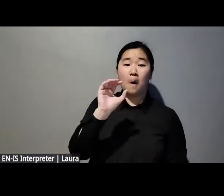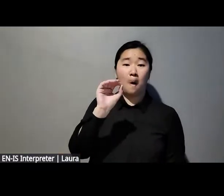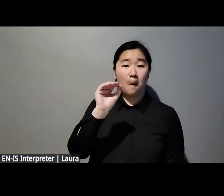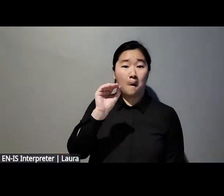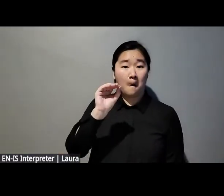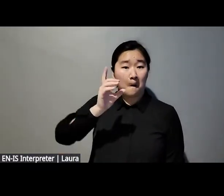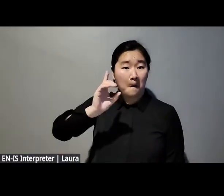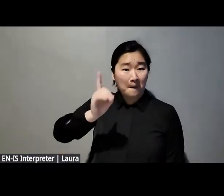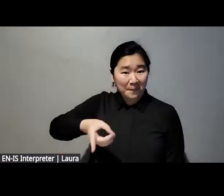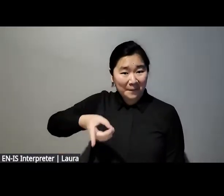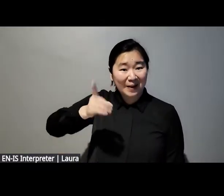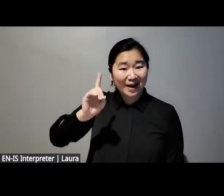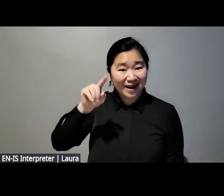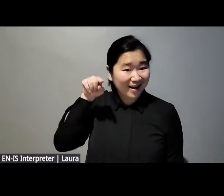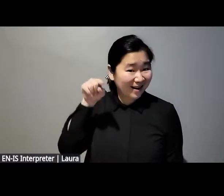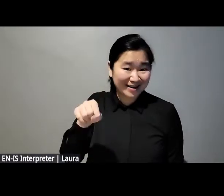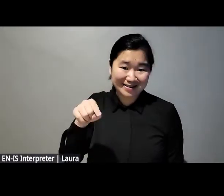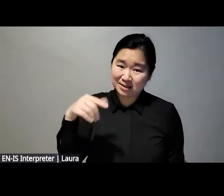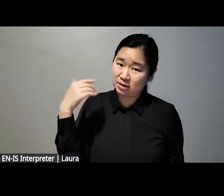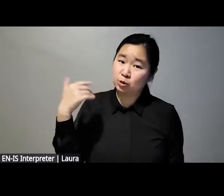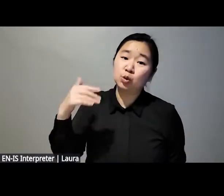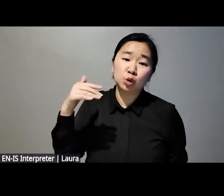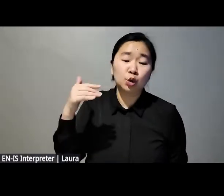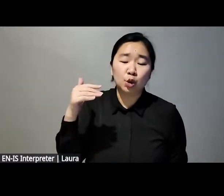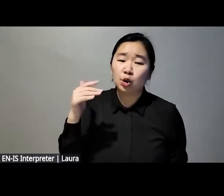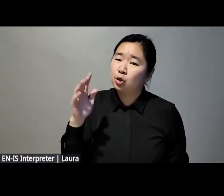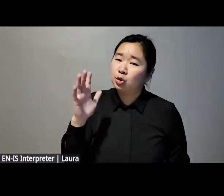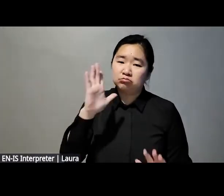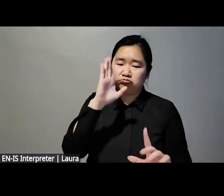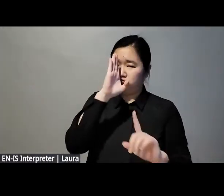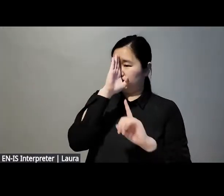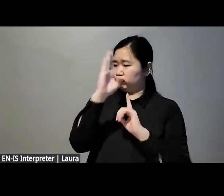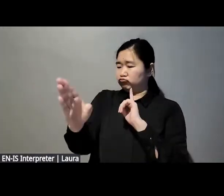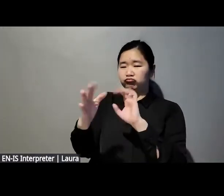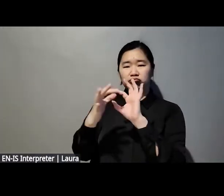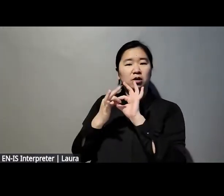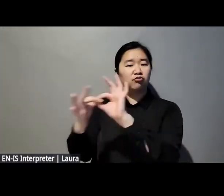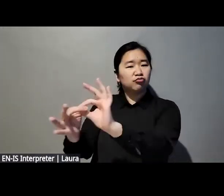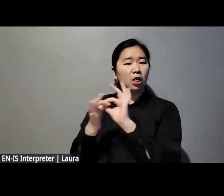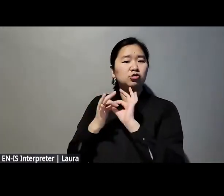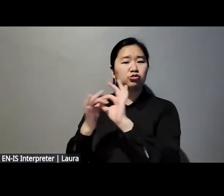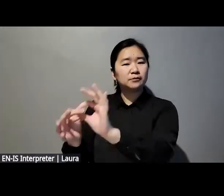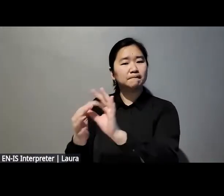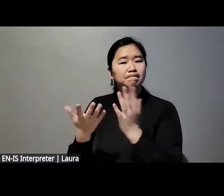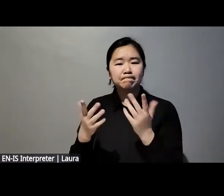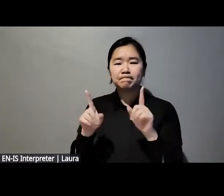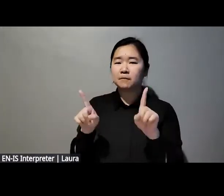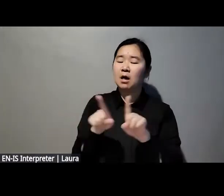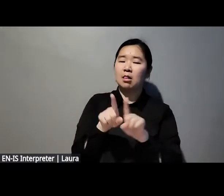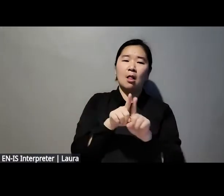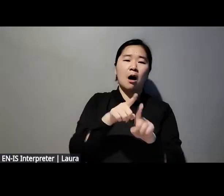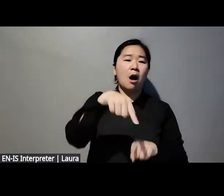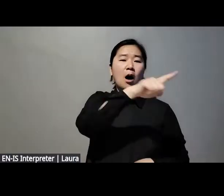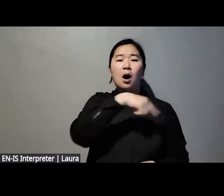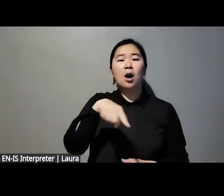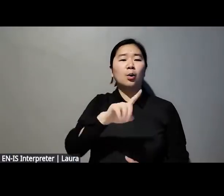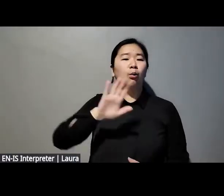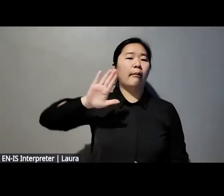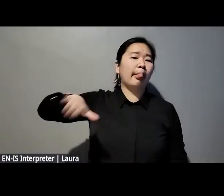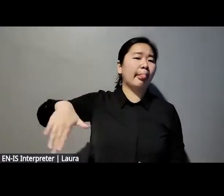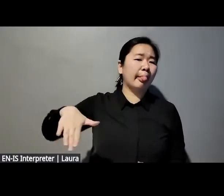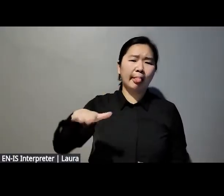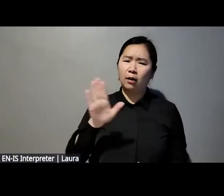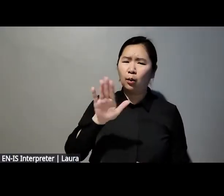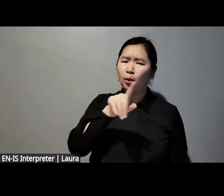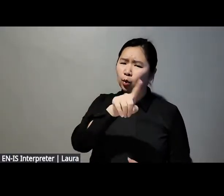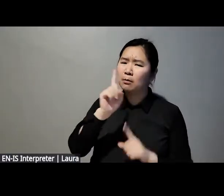smarter and have more sustainable impact. And therefore, OPD participation is mandatory for